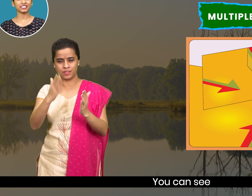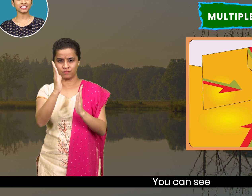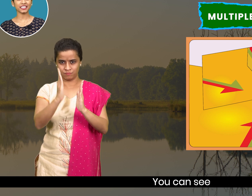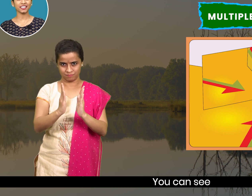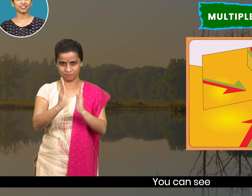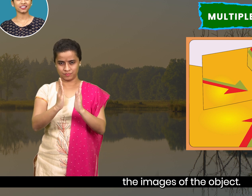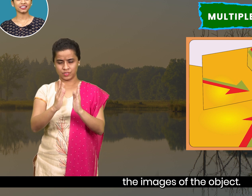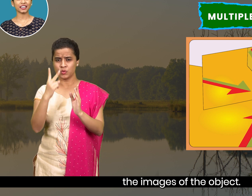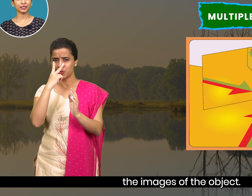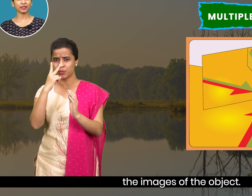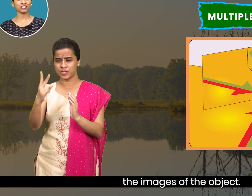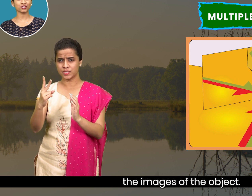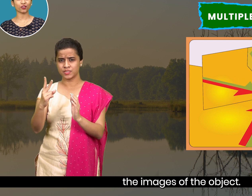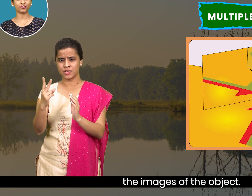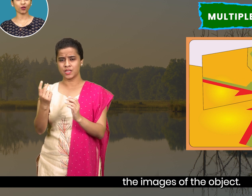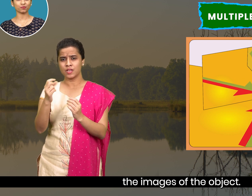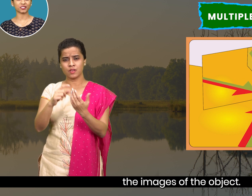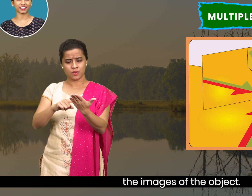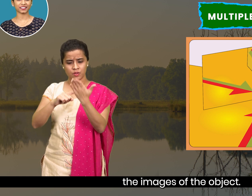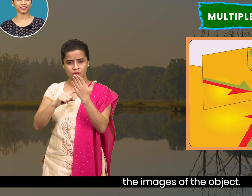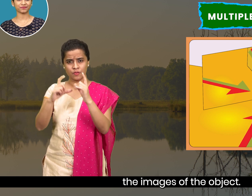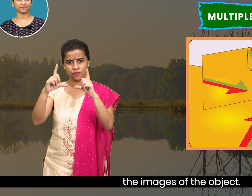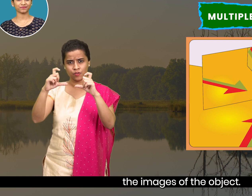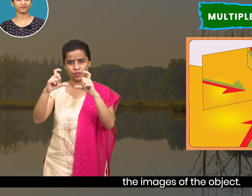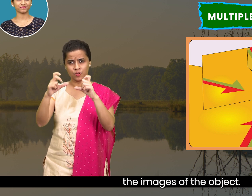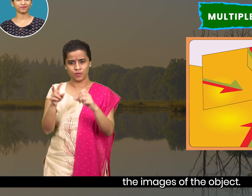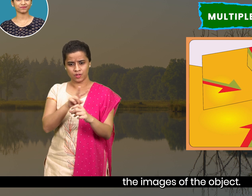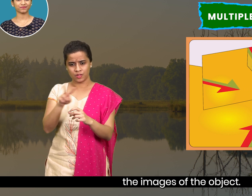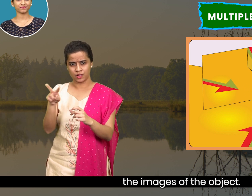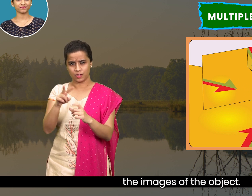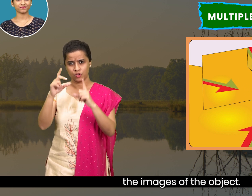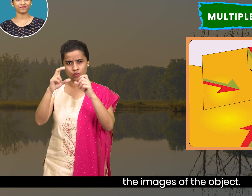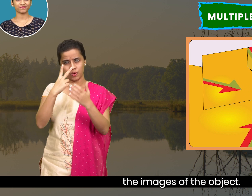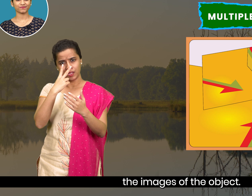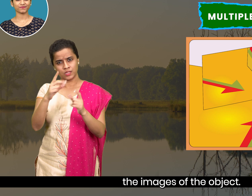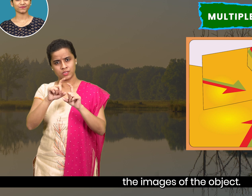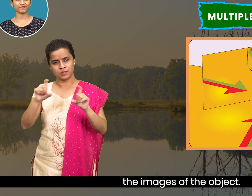You can see the images of the object.